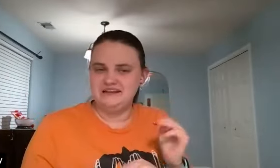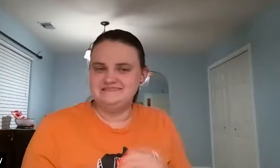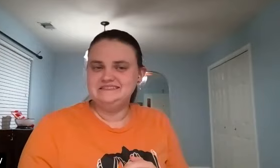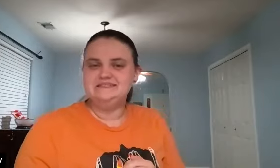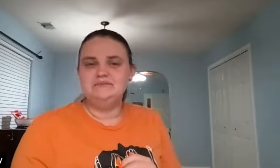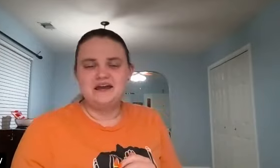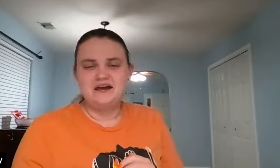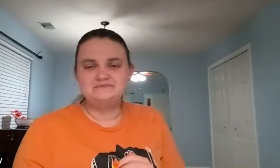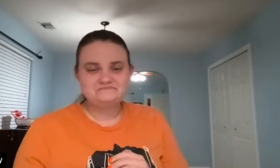Monday. But